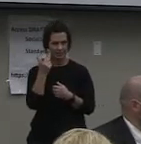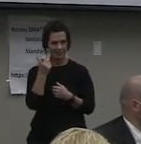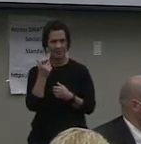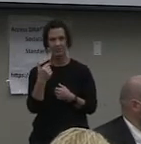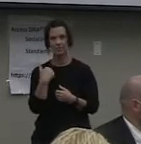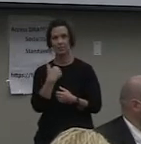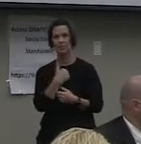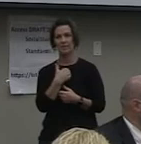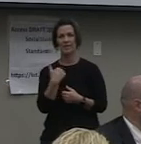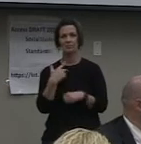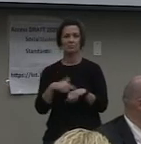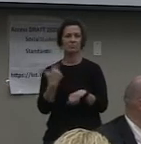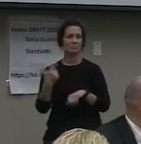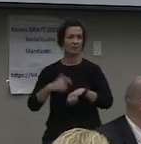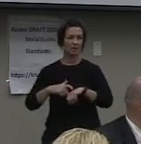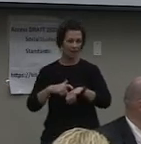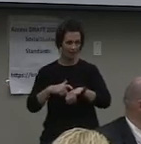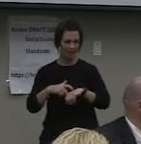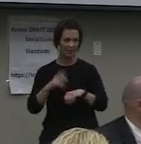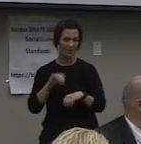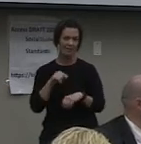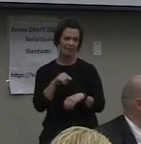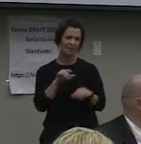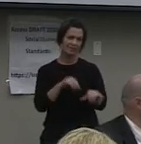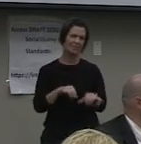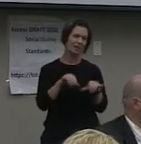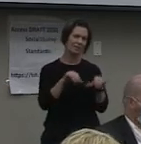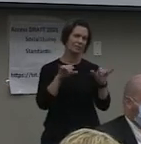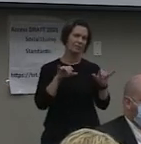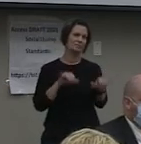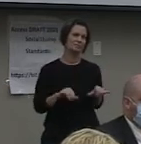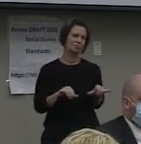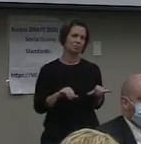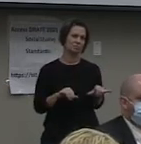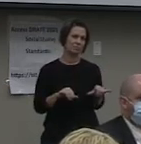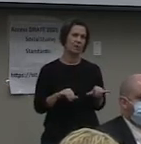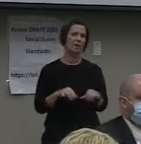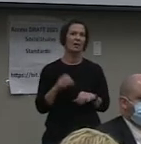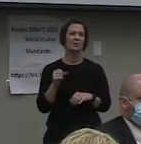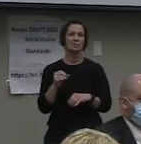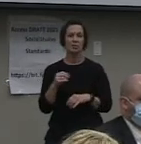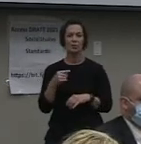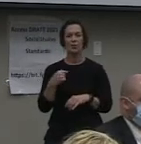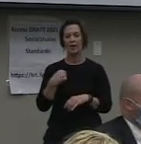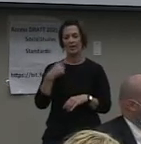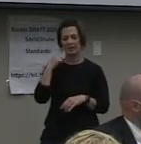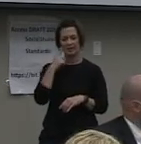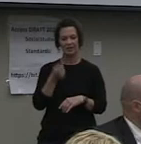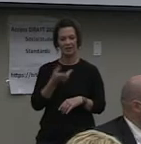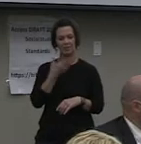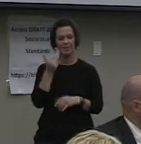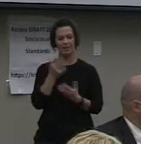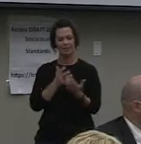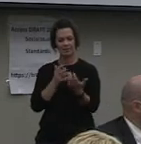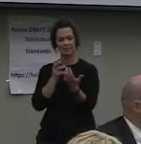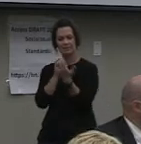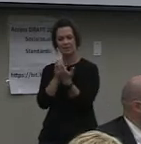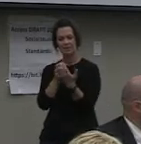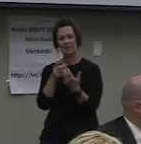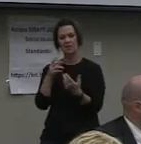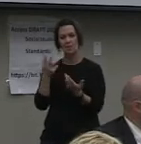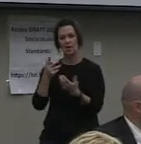since we've had these standards. I believe the inquiry process is what best suits the needs of the state